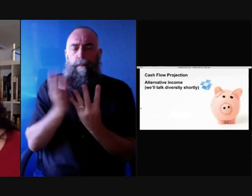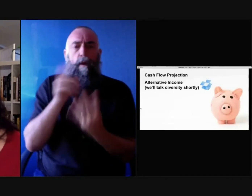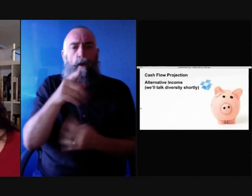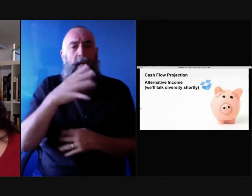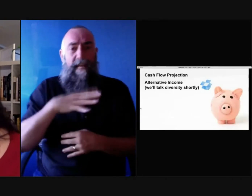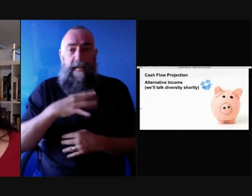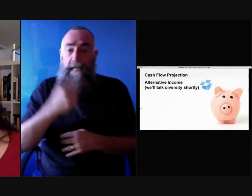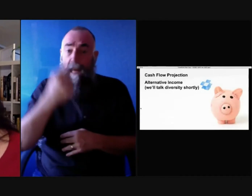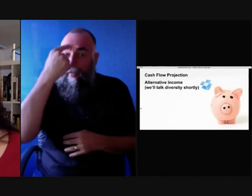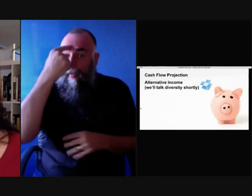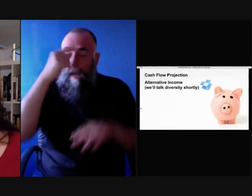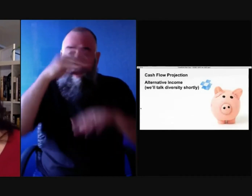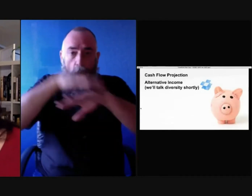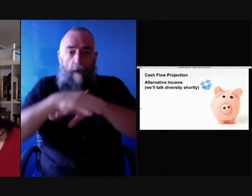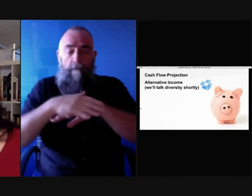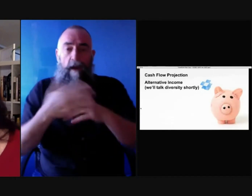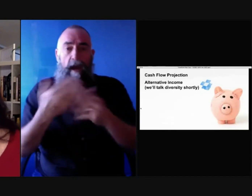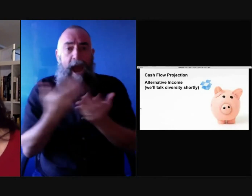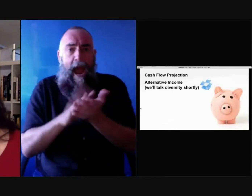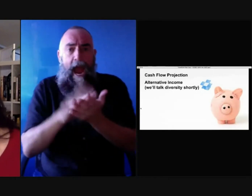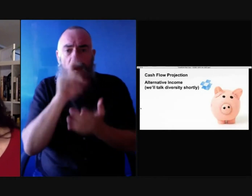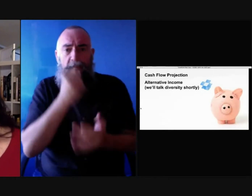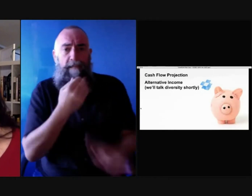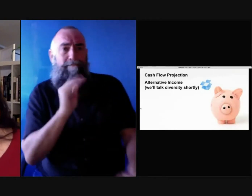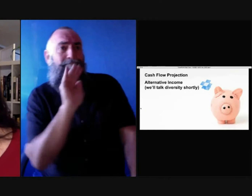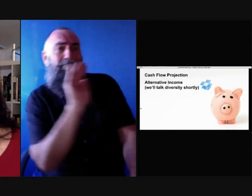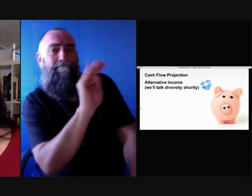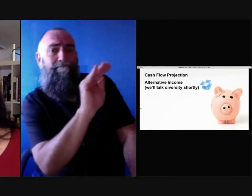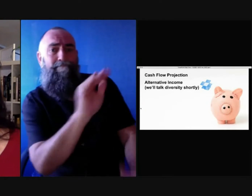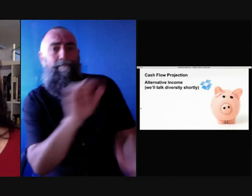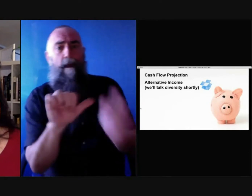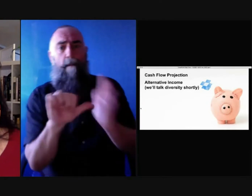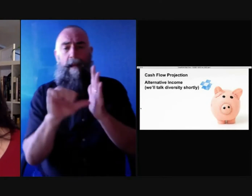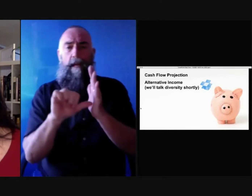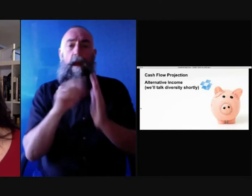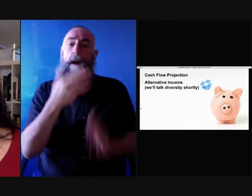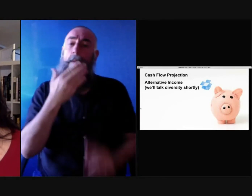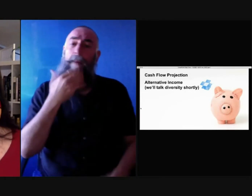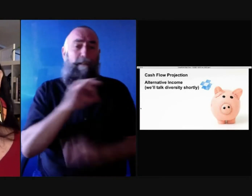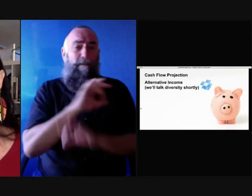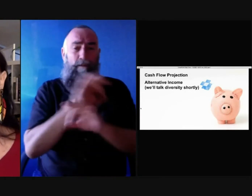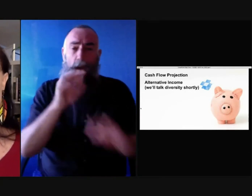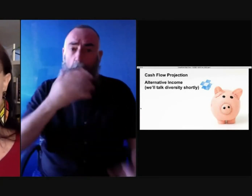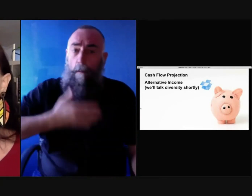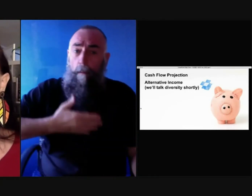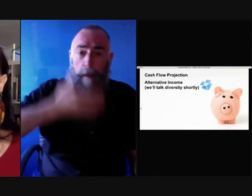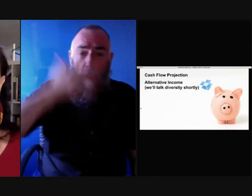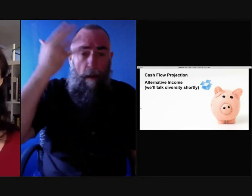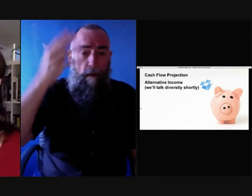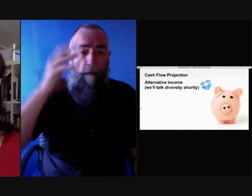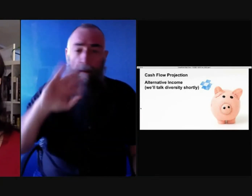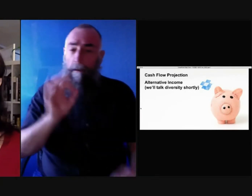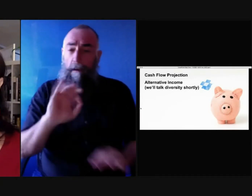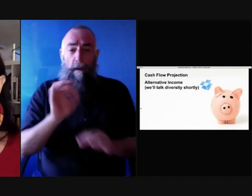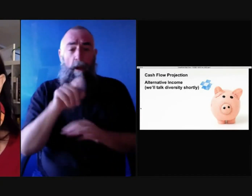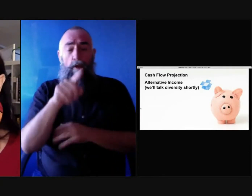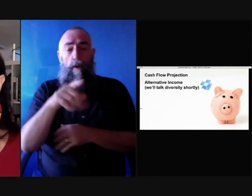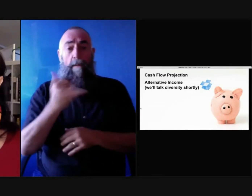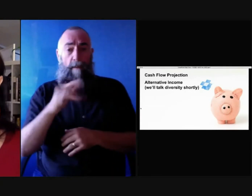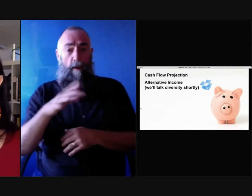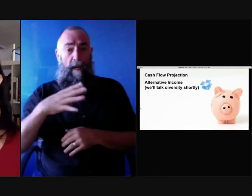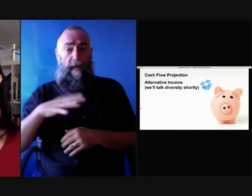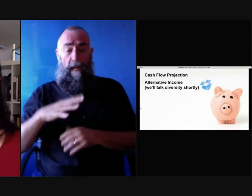or ask for money. Now is not the time to feel ashamed if you need to be reliant on a